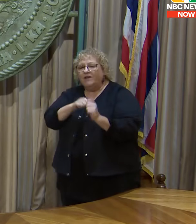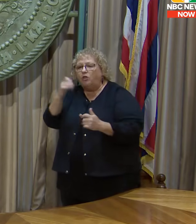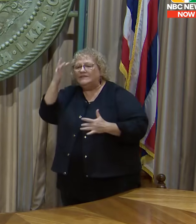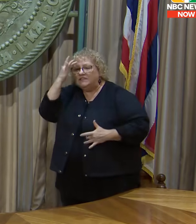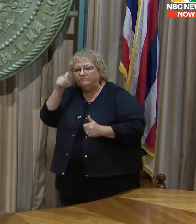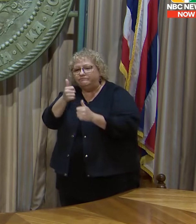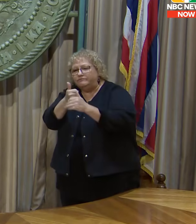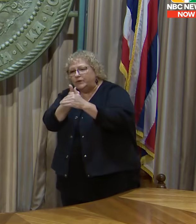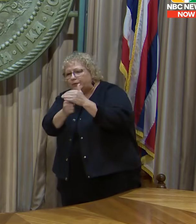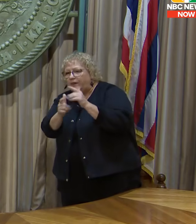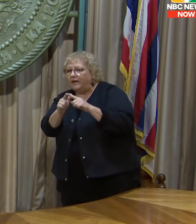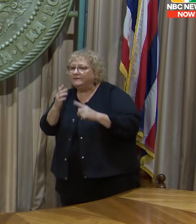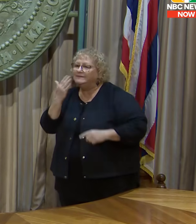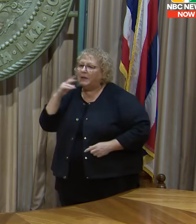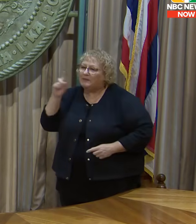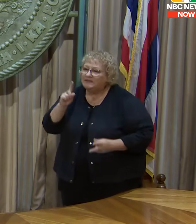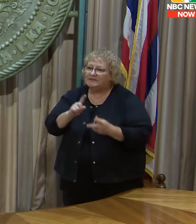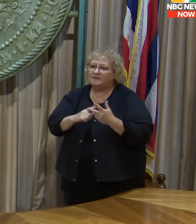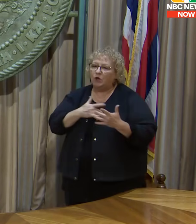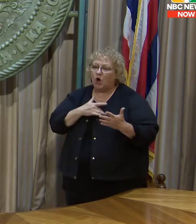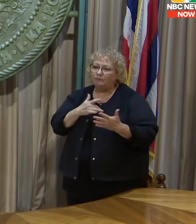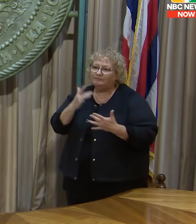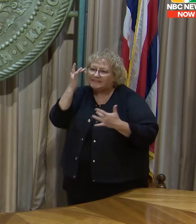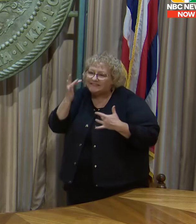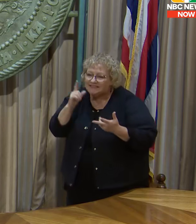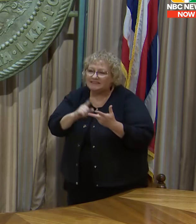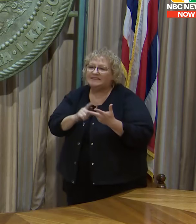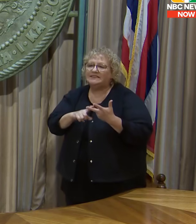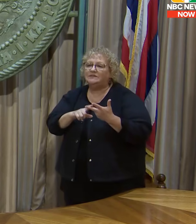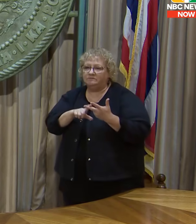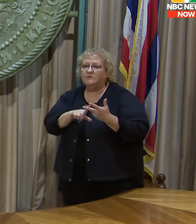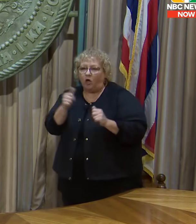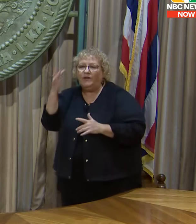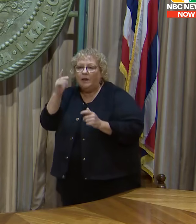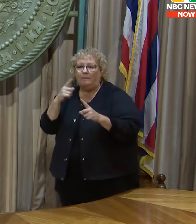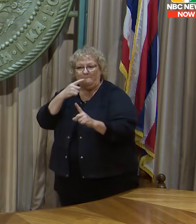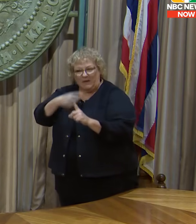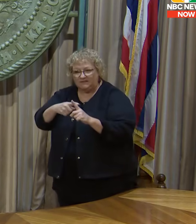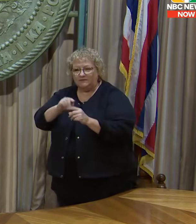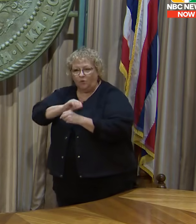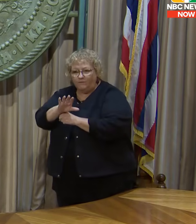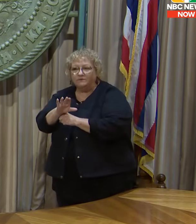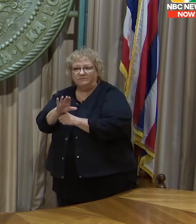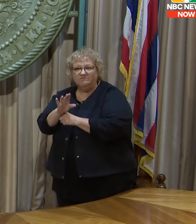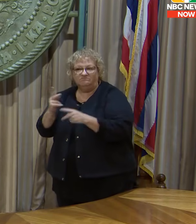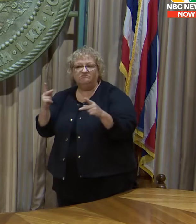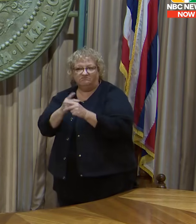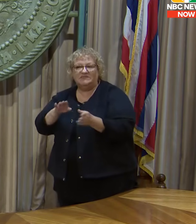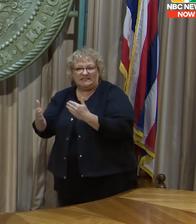I would not be surprised if we saw a death associated with COVID-19 in the not too distant future.